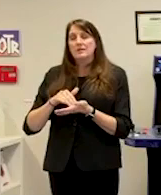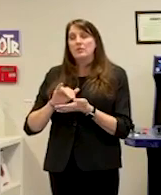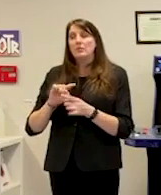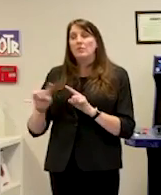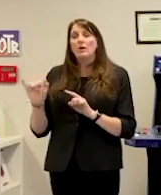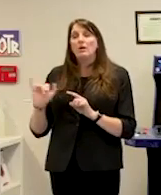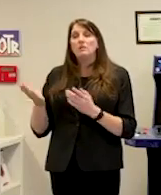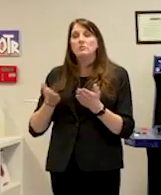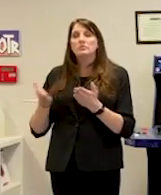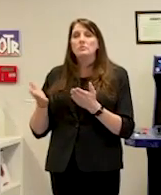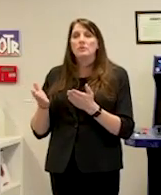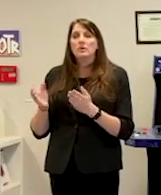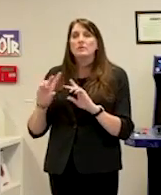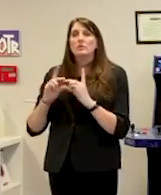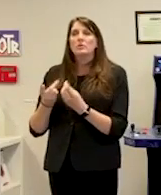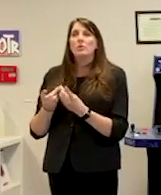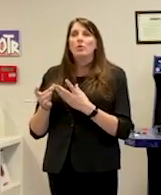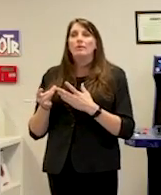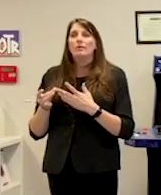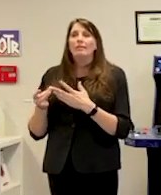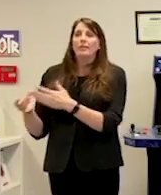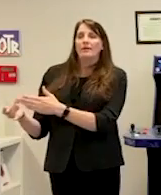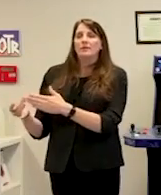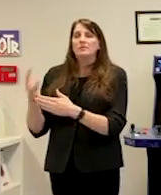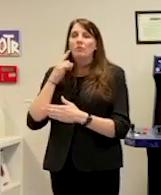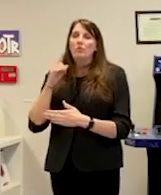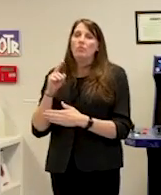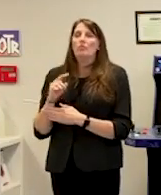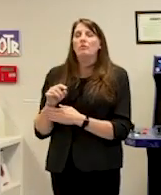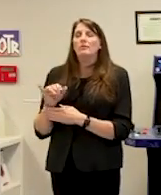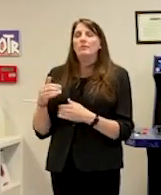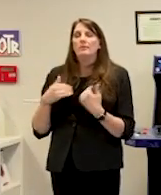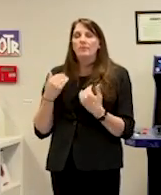as our department's liaison to the Youth Advisory Council.